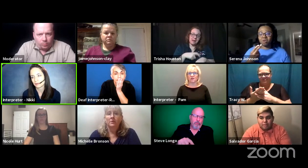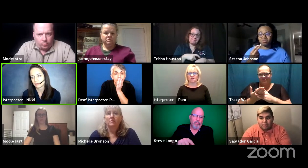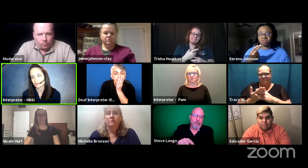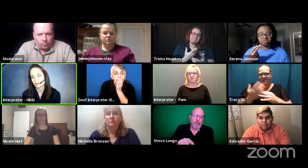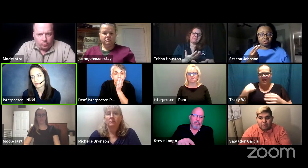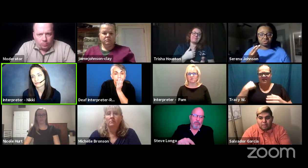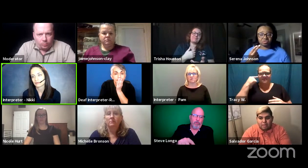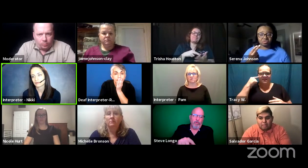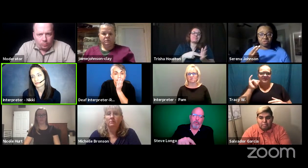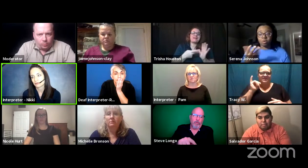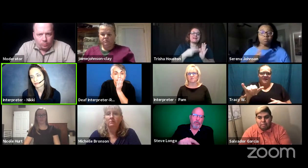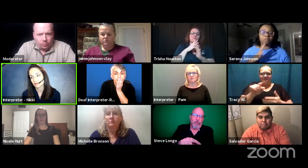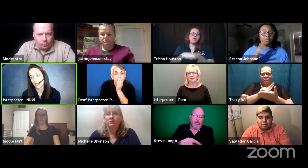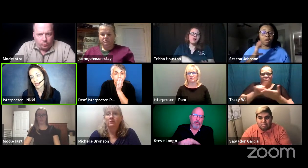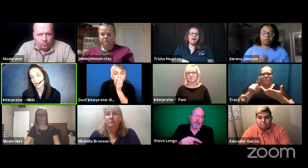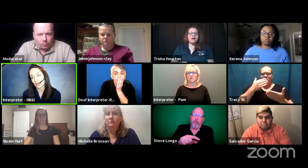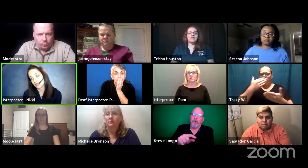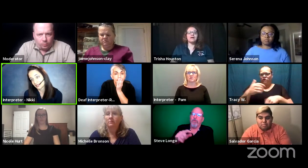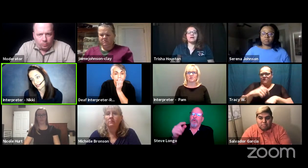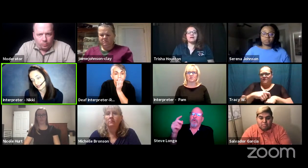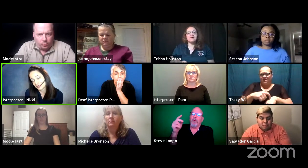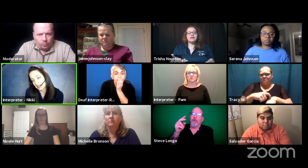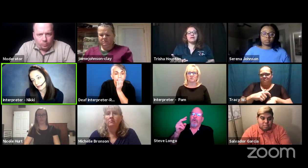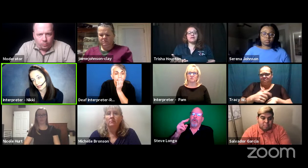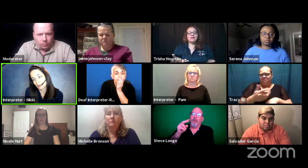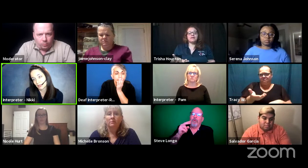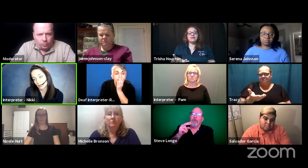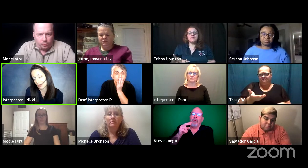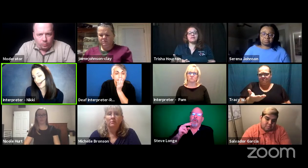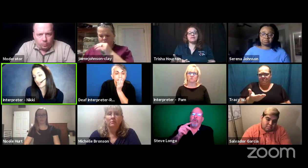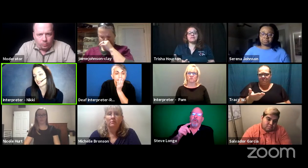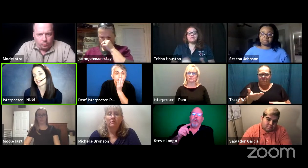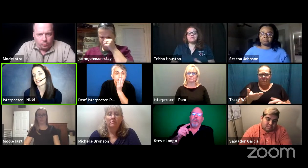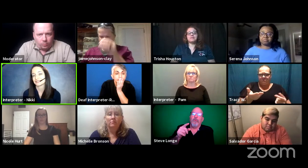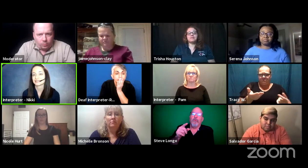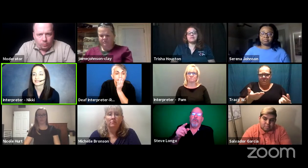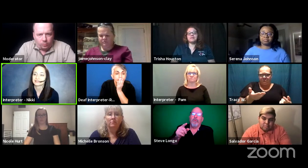I think it's a good time. It'll be quiet.